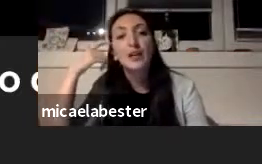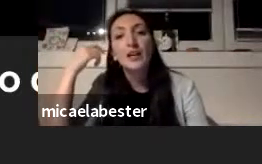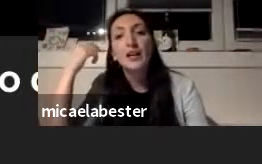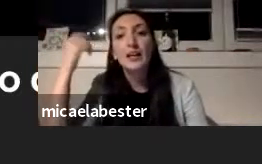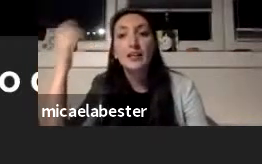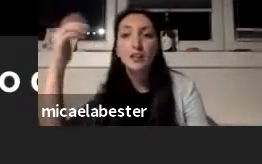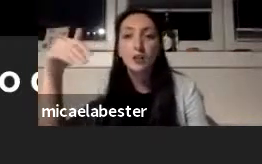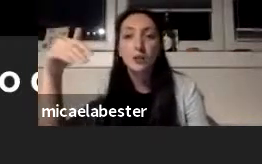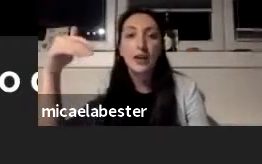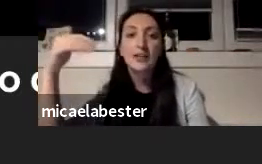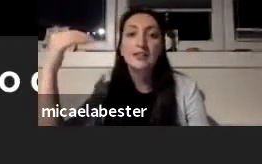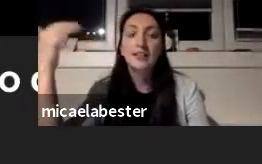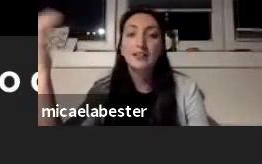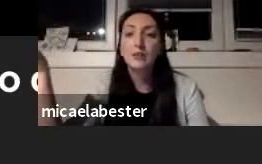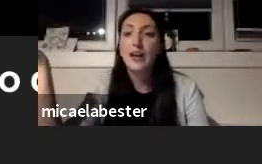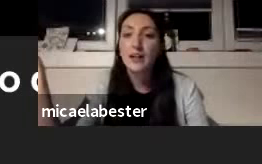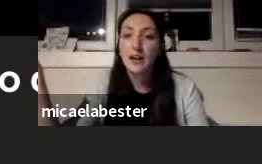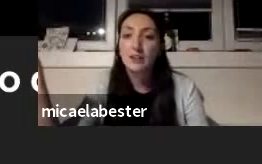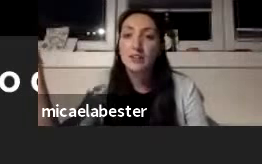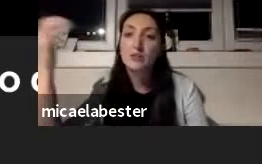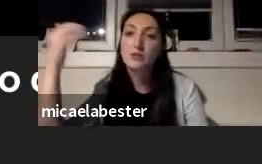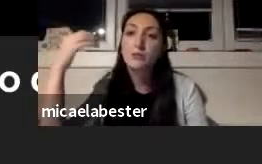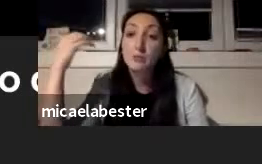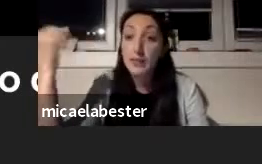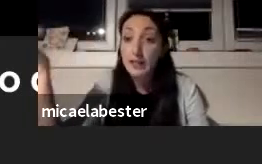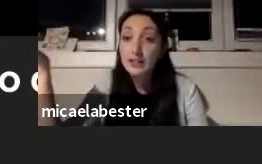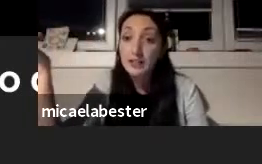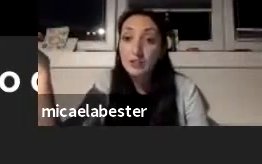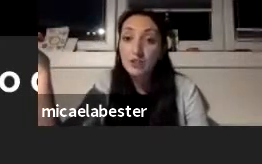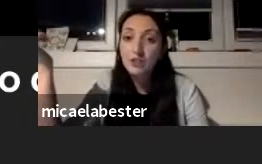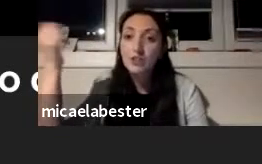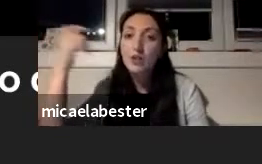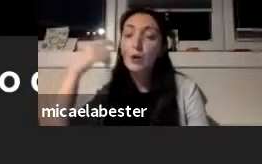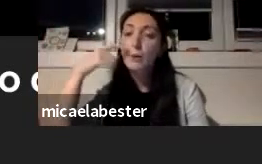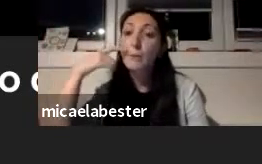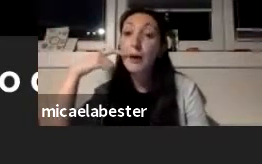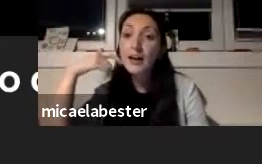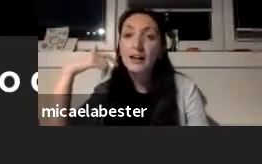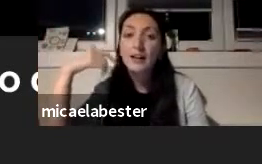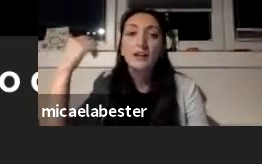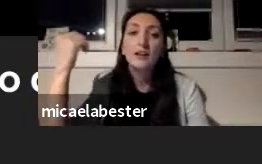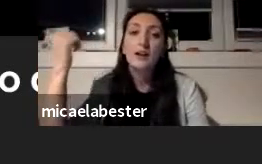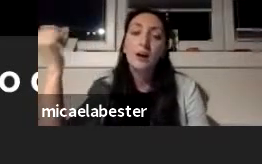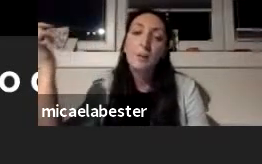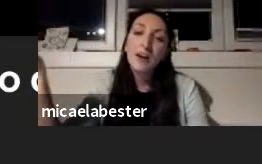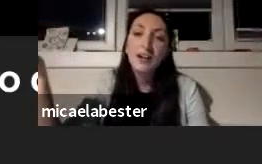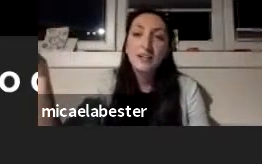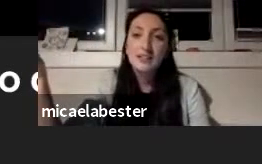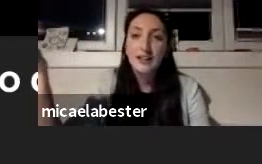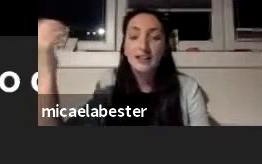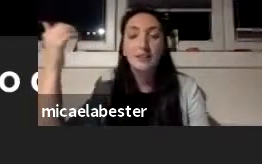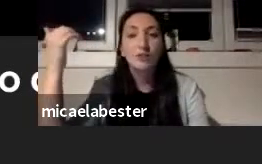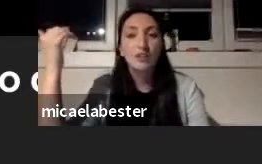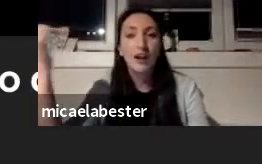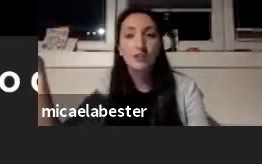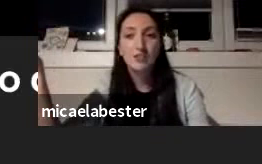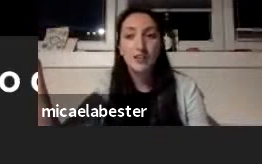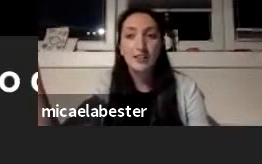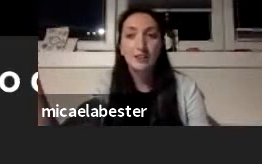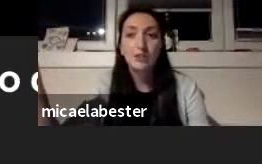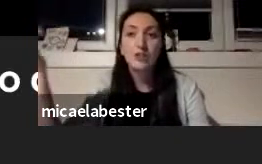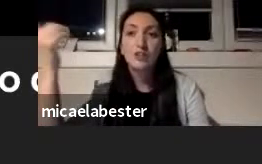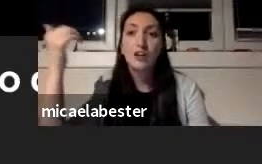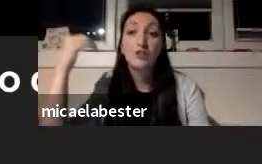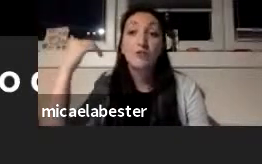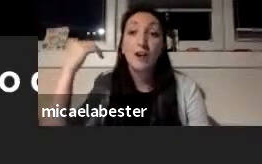example, in the US and the UK and Ireland, we speak English, but American Sign Language and Irish